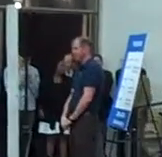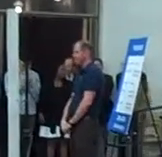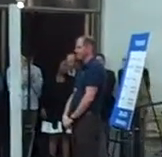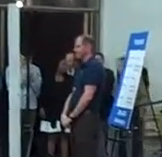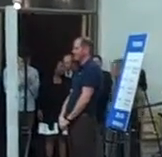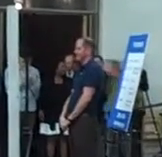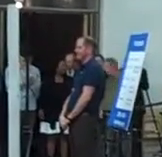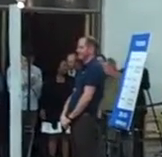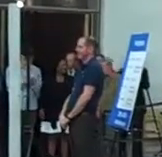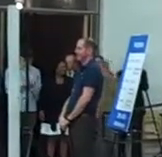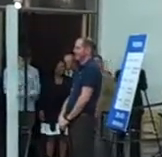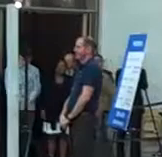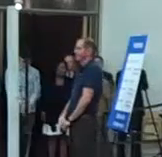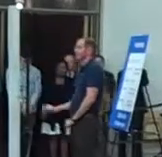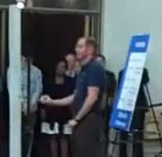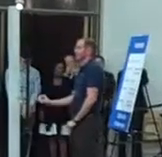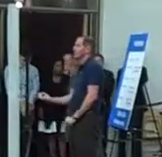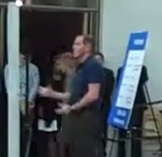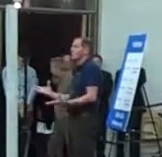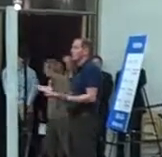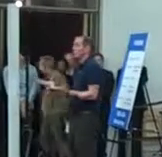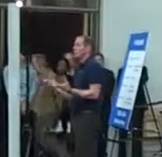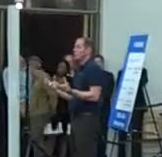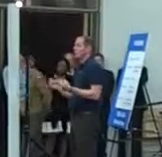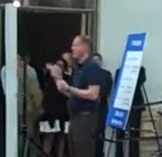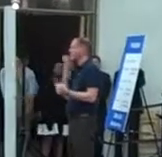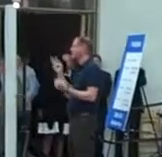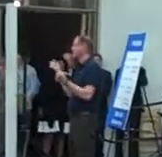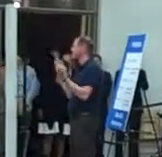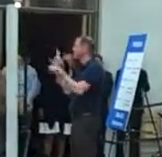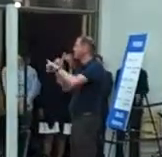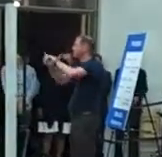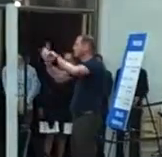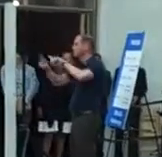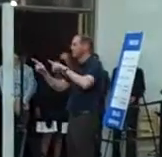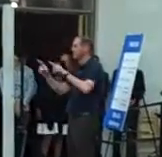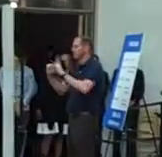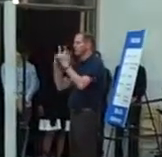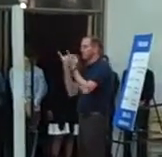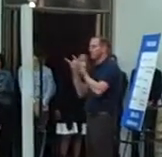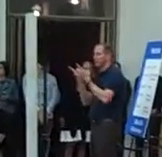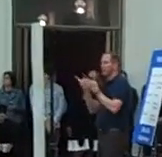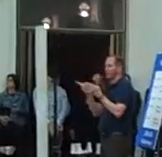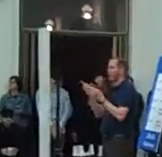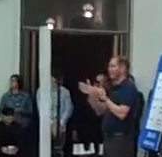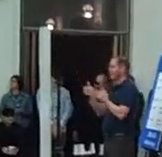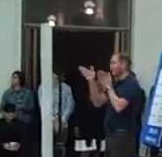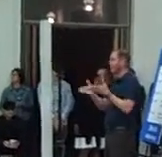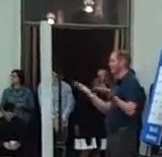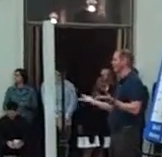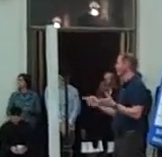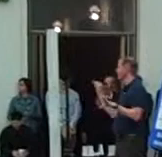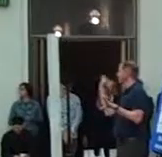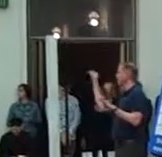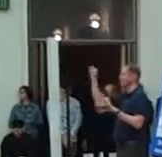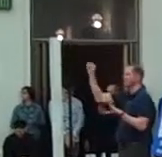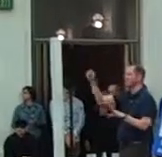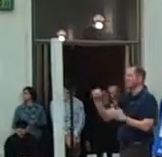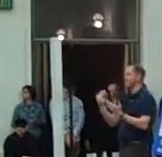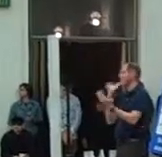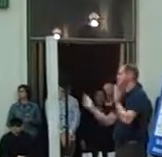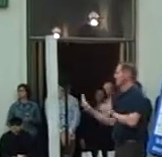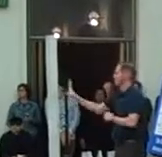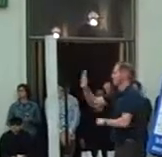I want to acknowledge the other departments. I see a number of department heads here, and Ed Lee, Ed Reeskin, and others that have been